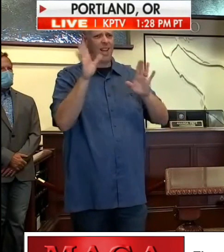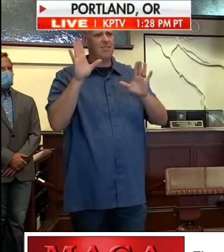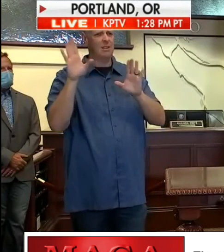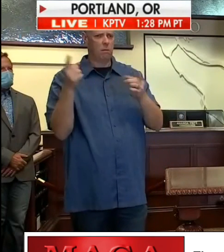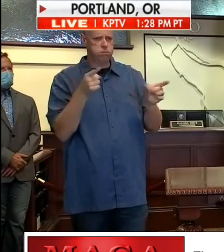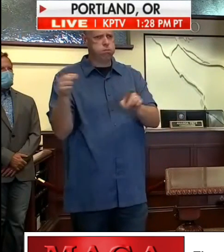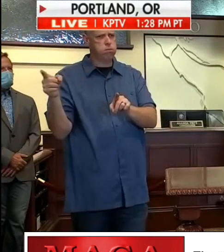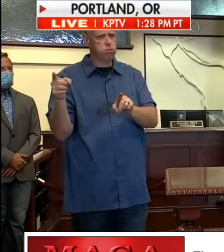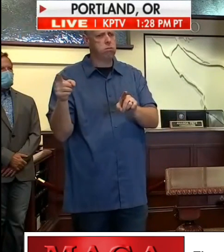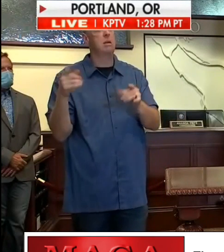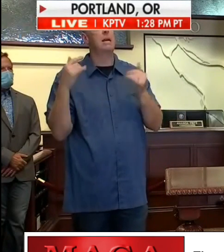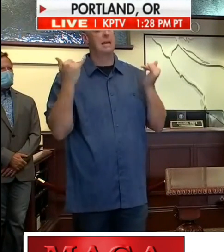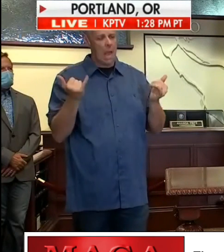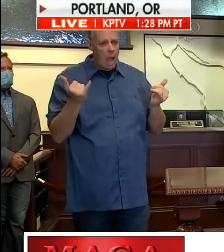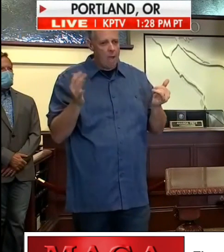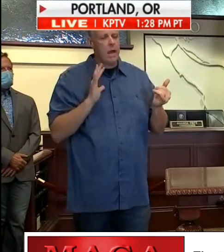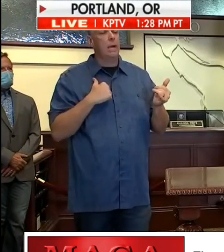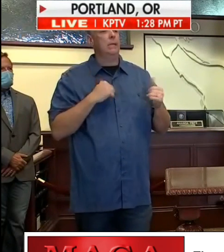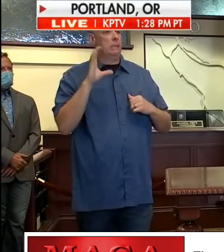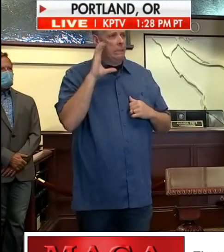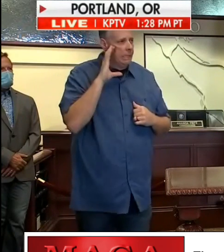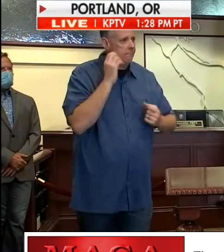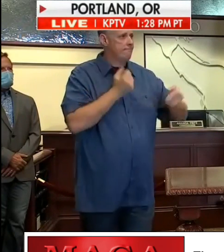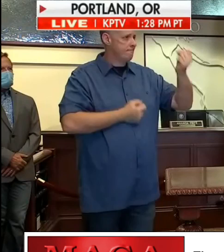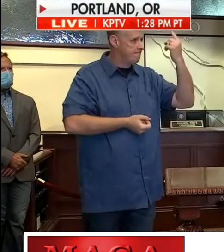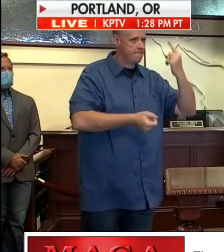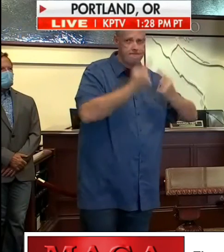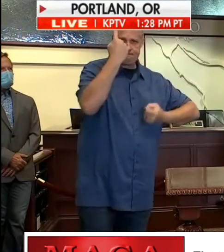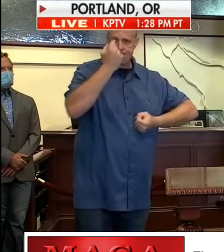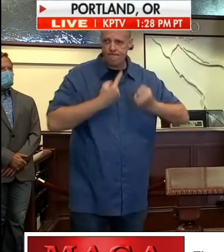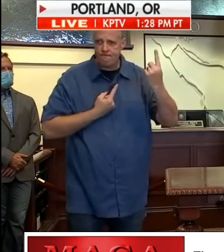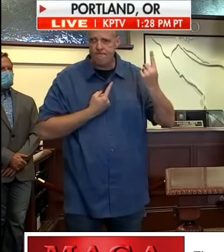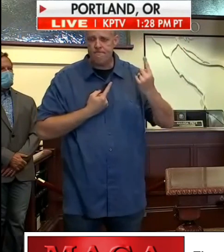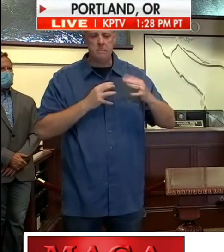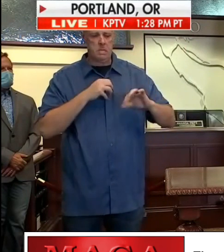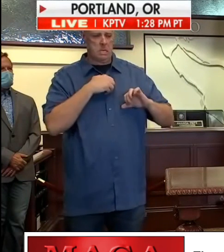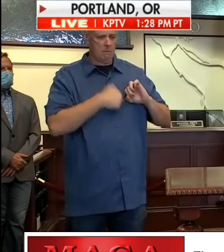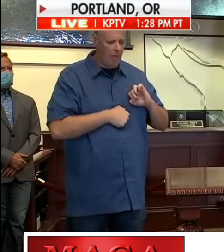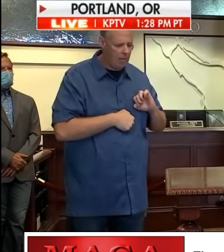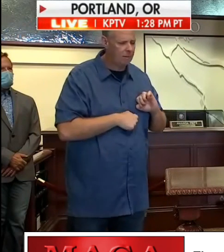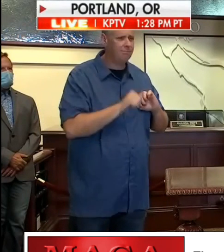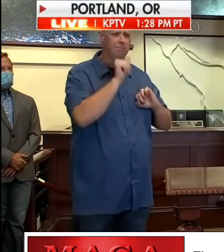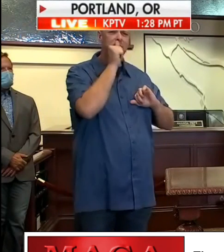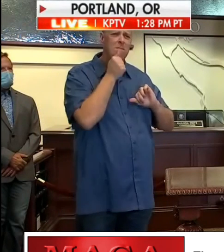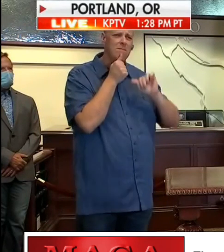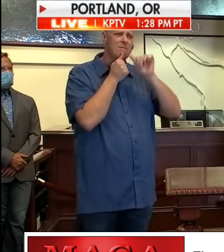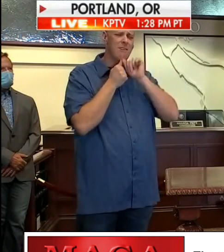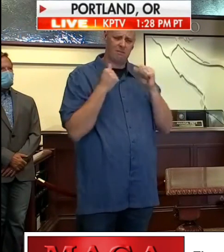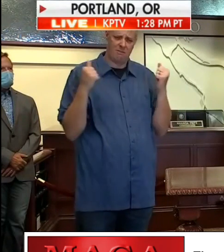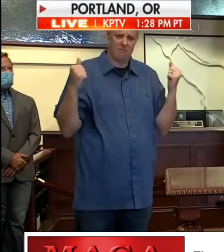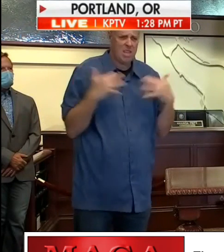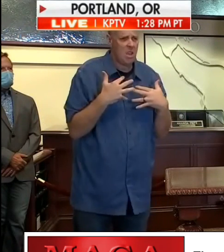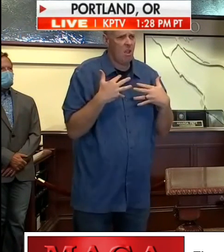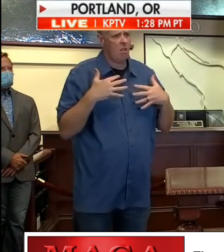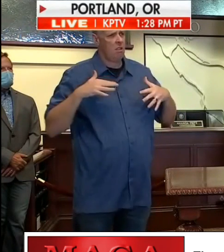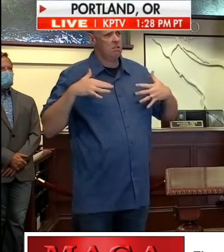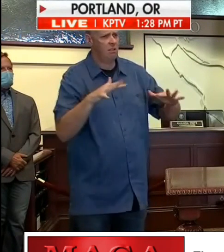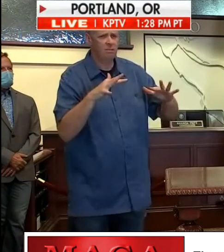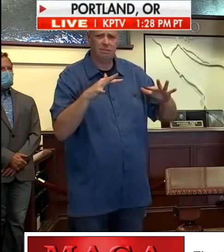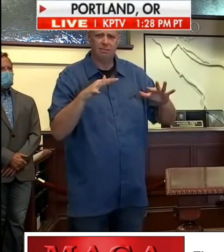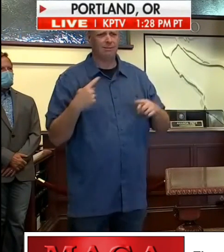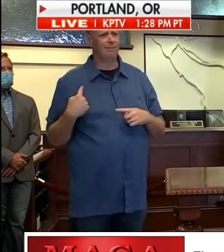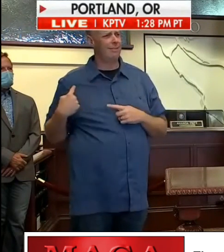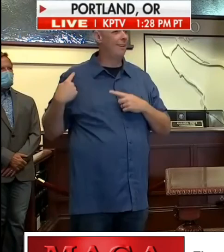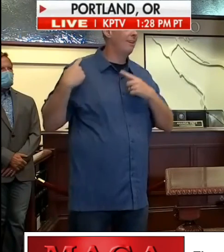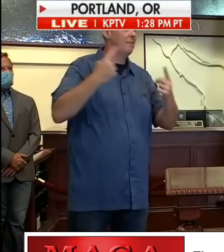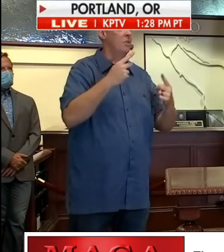do the hard work of acknowledging, of hearing, and understanding the pain and the suffering and the fear and the anxiety that exists in